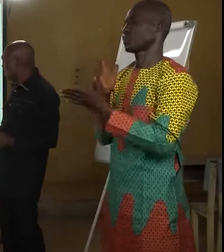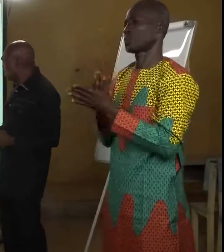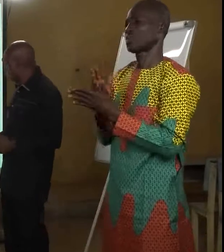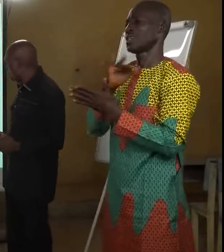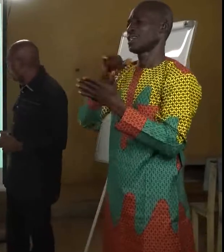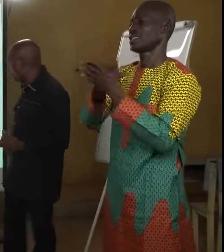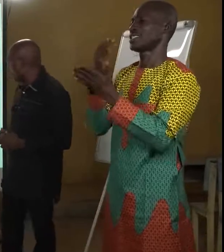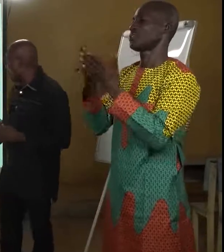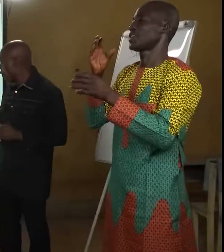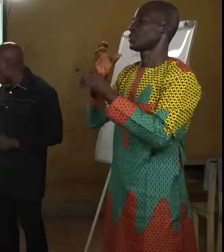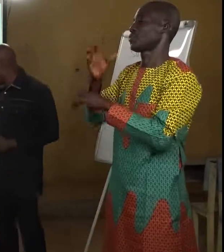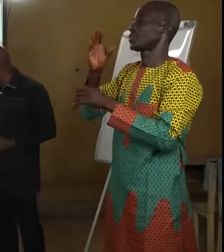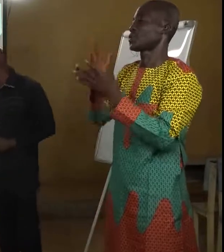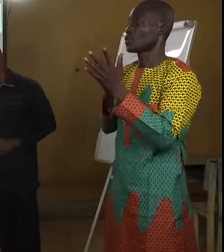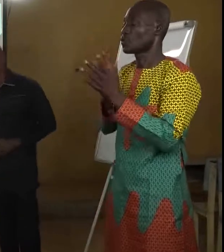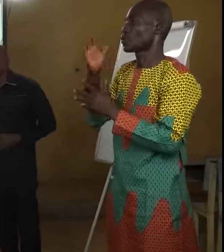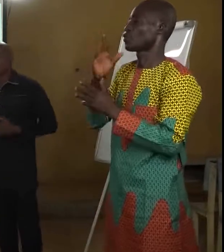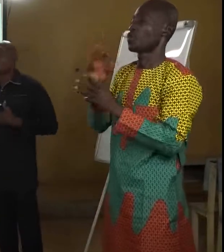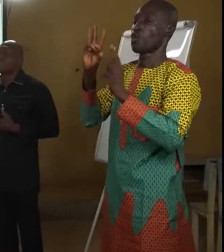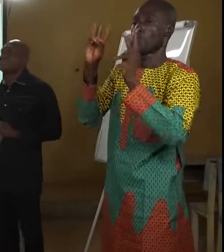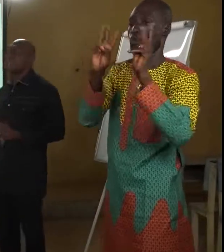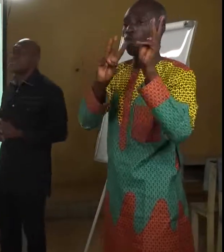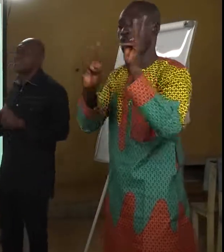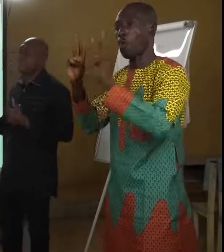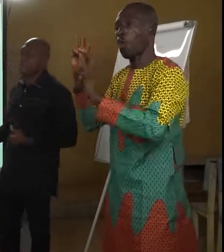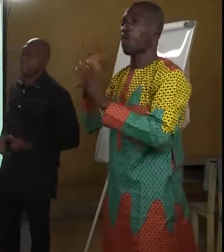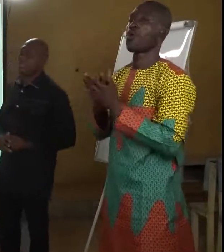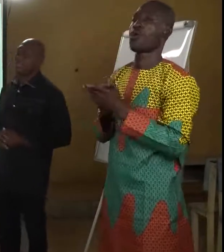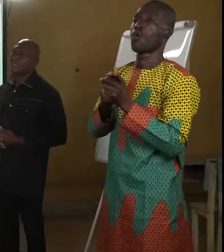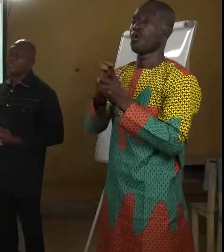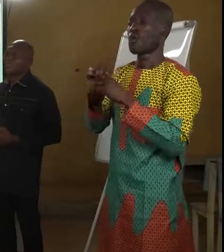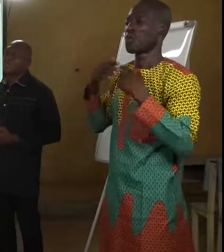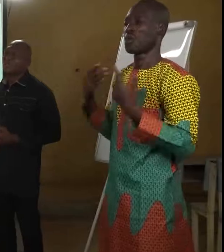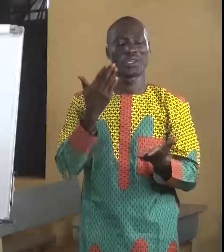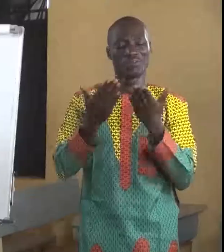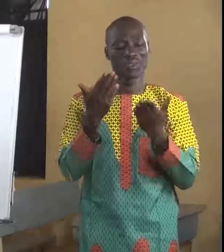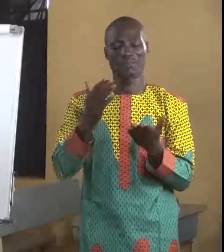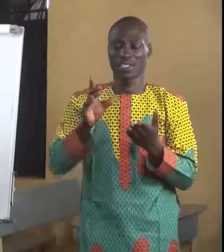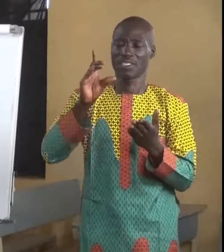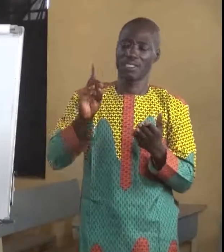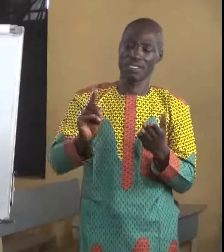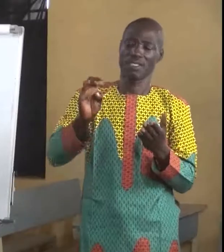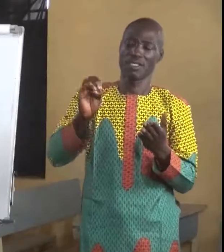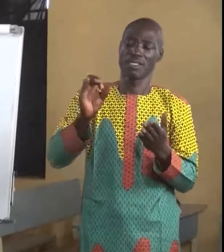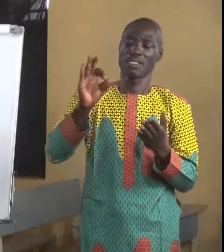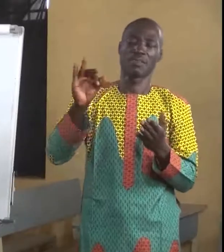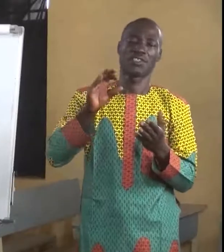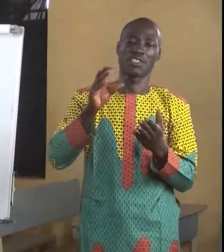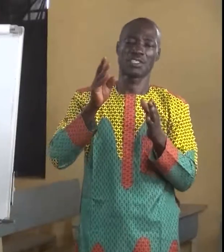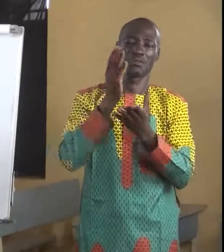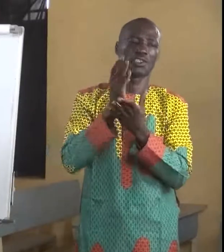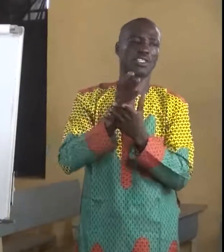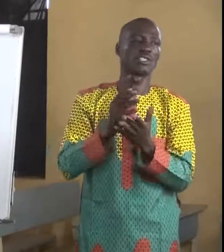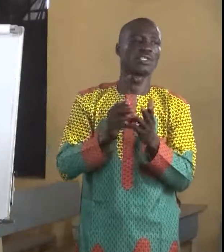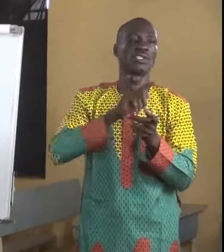it may be caused by war or deficit budget. When there is war, people no